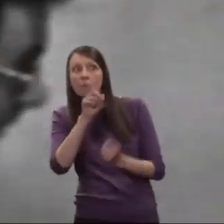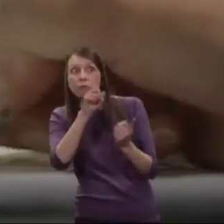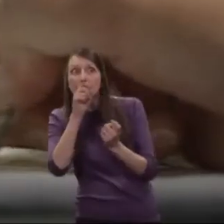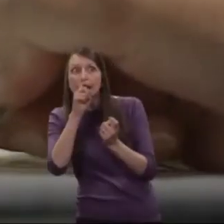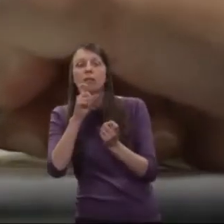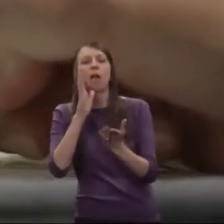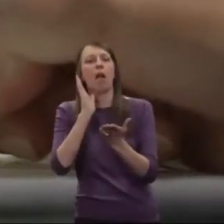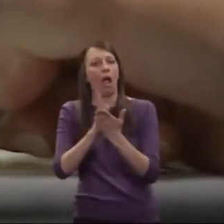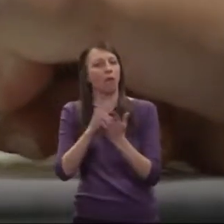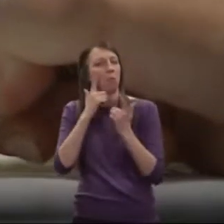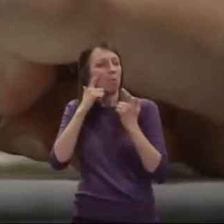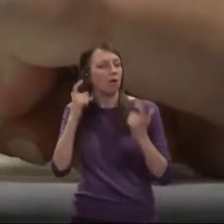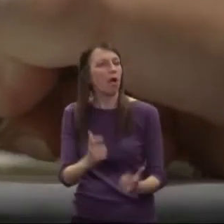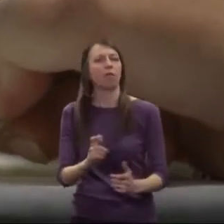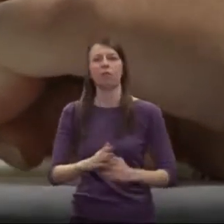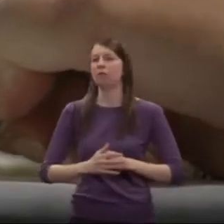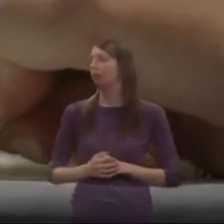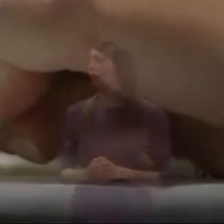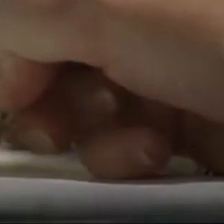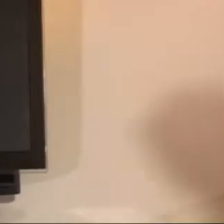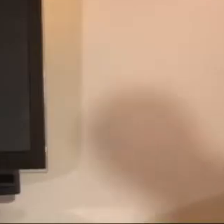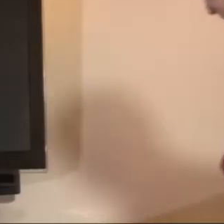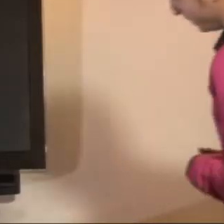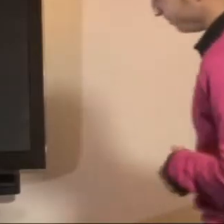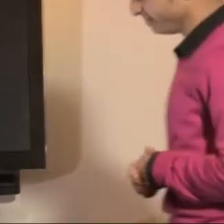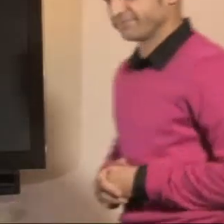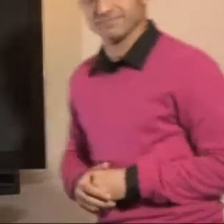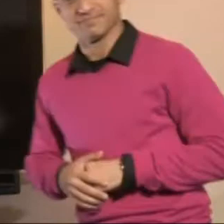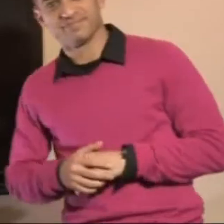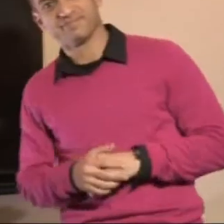lip reading has to be handled with great caution.